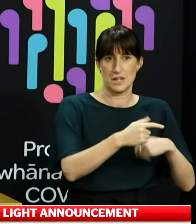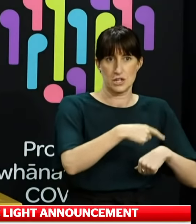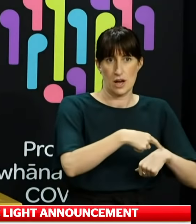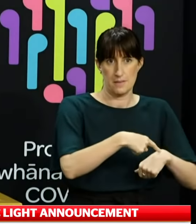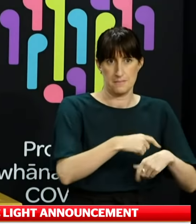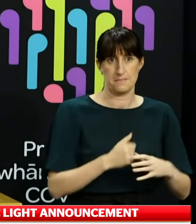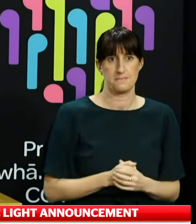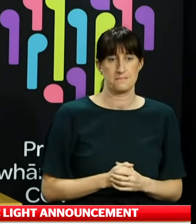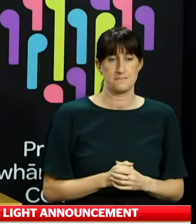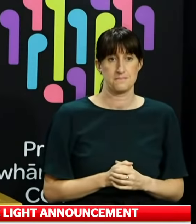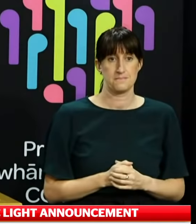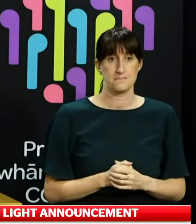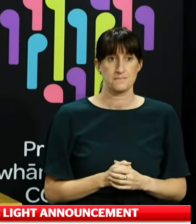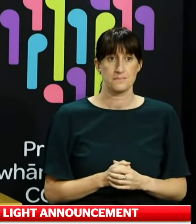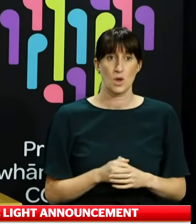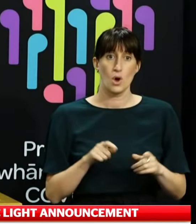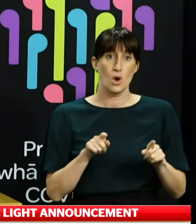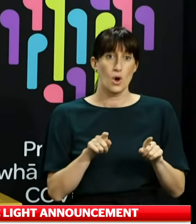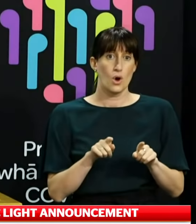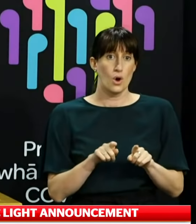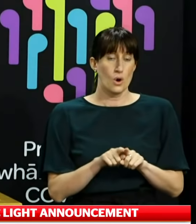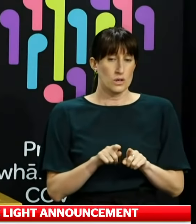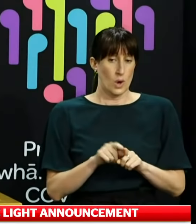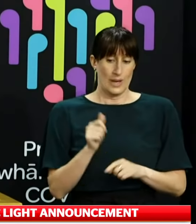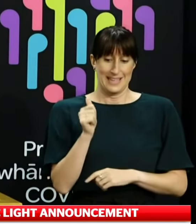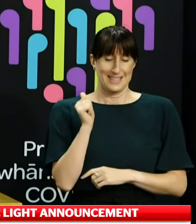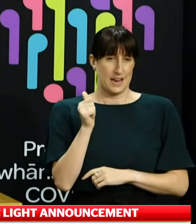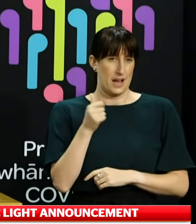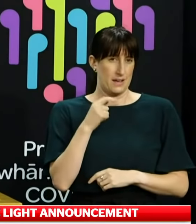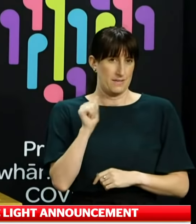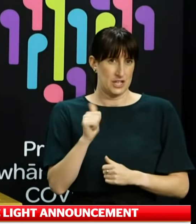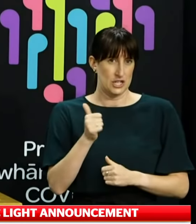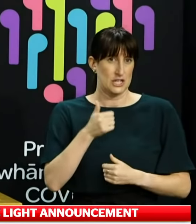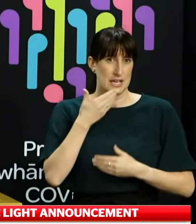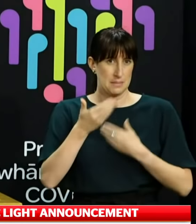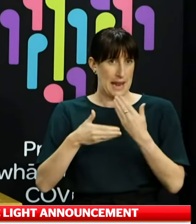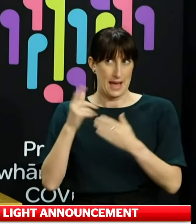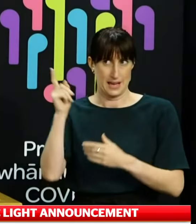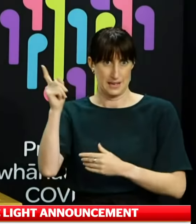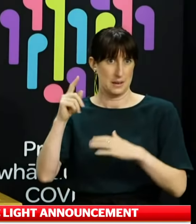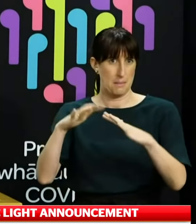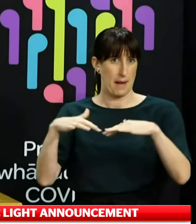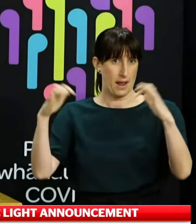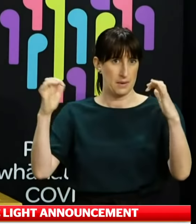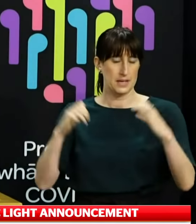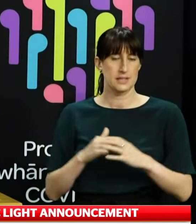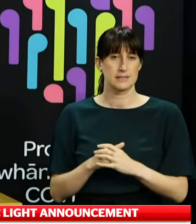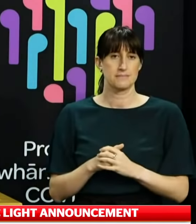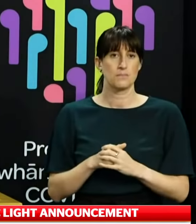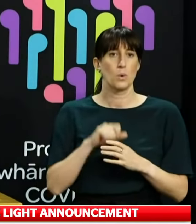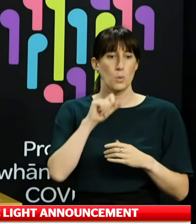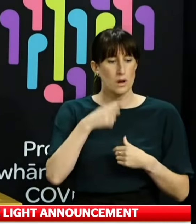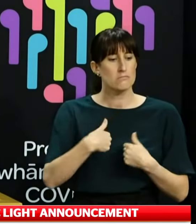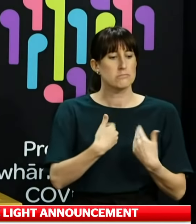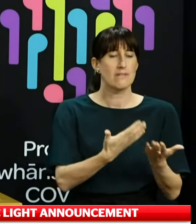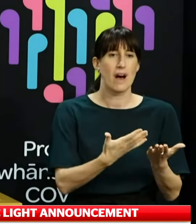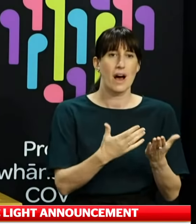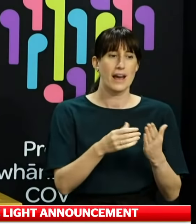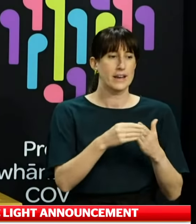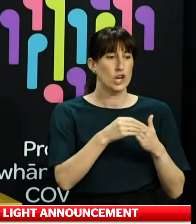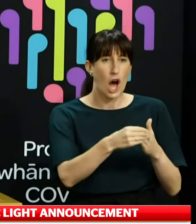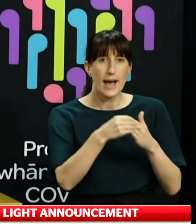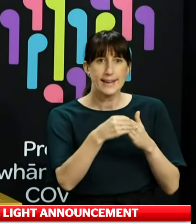time. We've also, as I went through yesterday in Parliament, been providing more guidance to schools